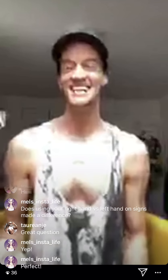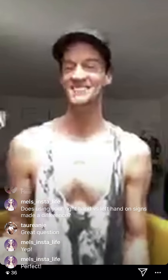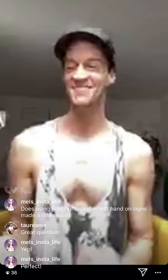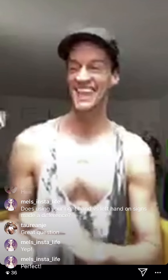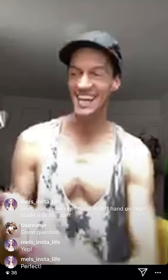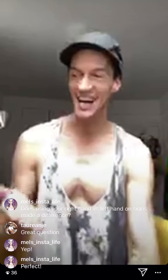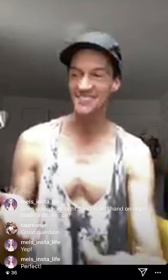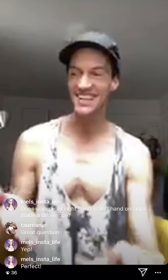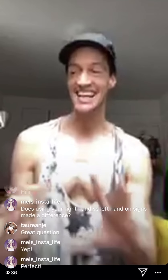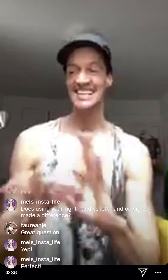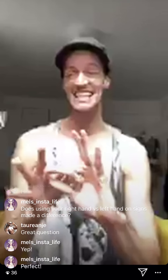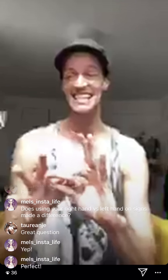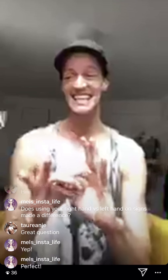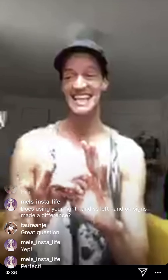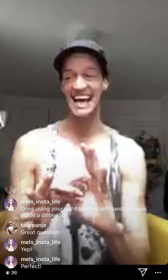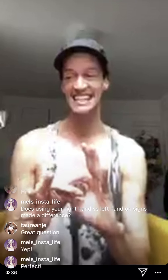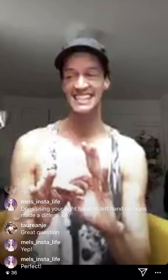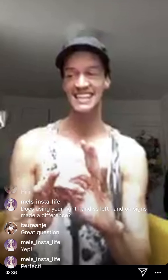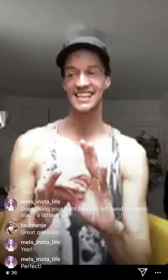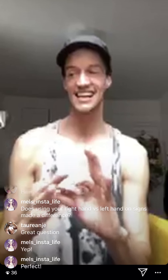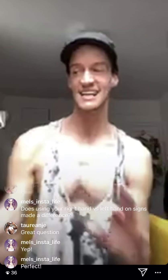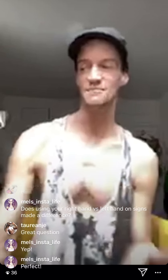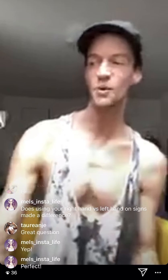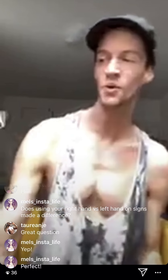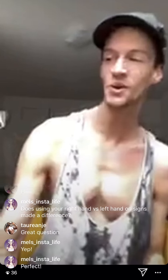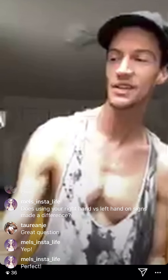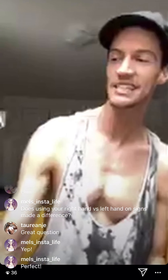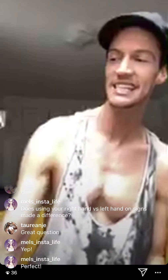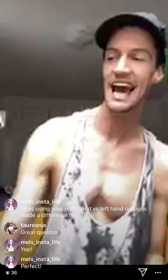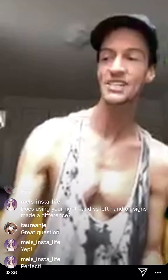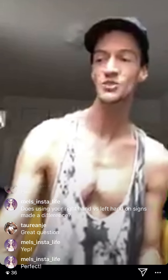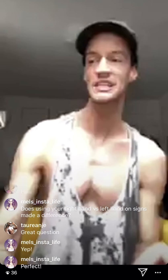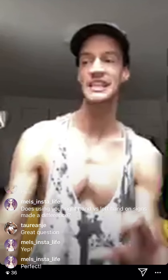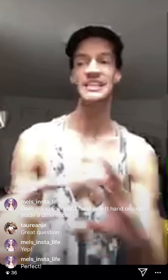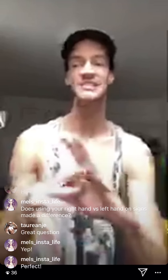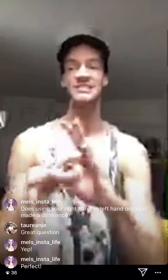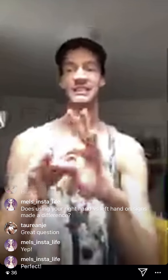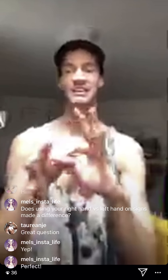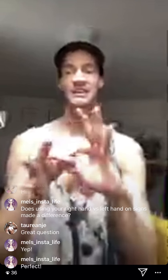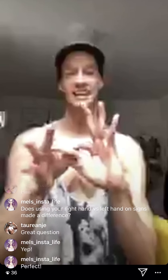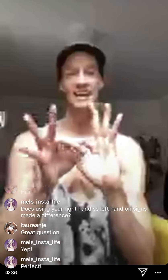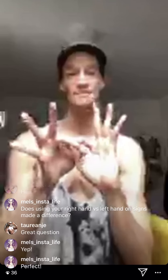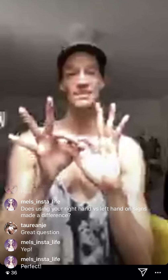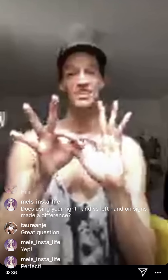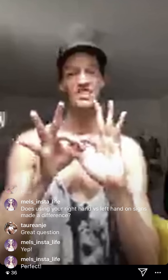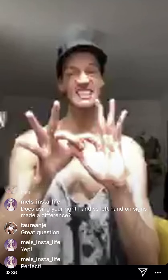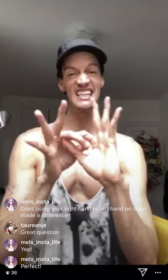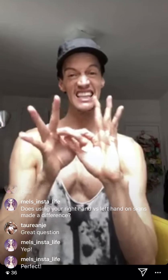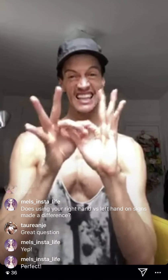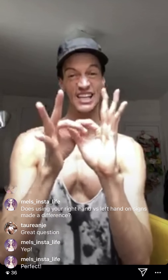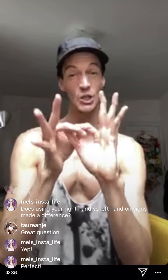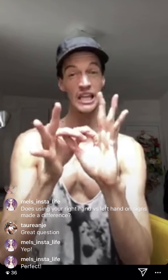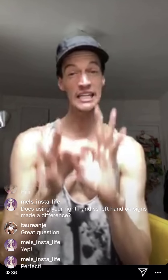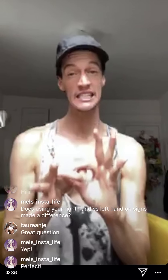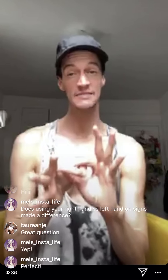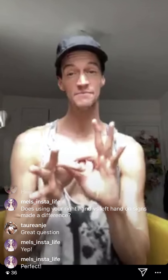Laid off. Disconnect, or detach, release. It's just like you're linked and